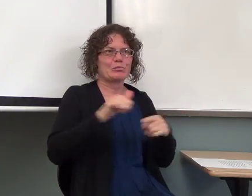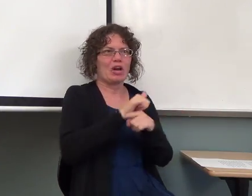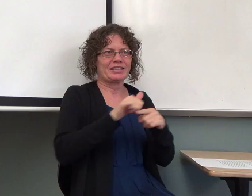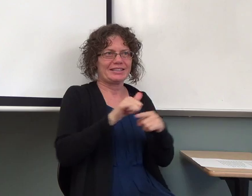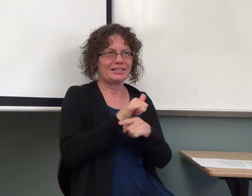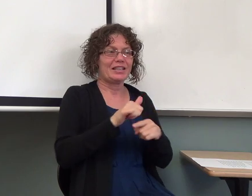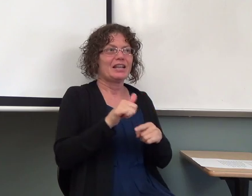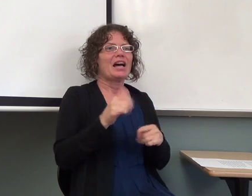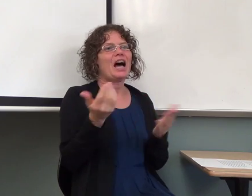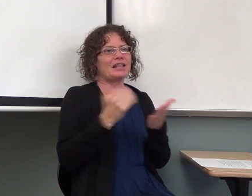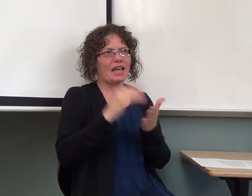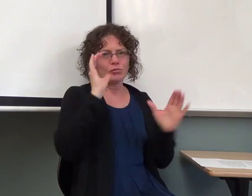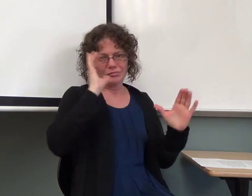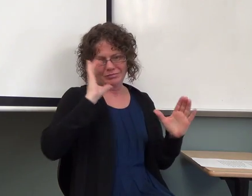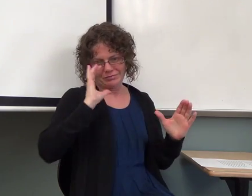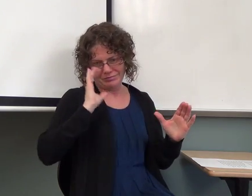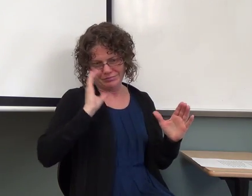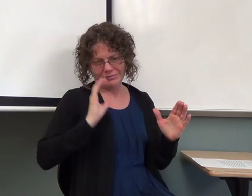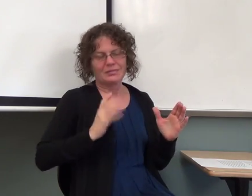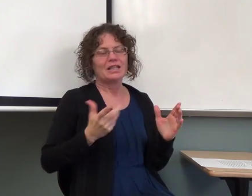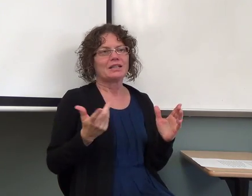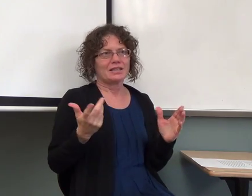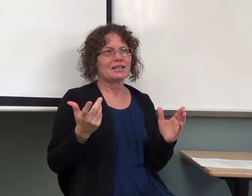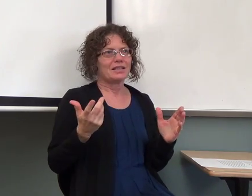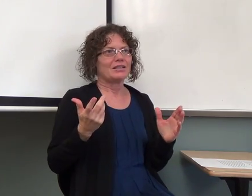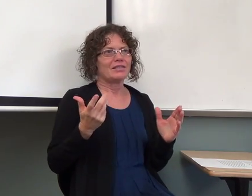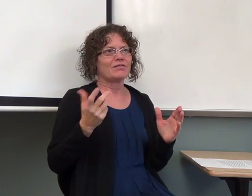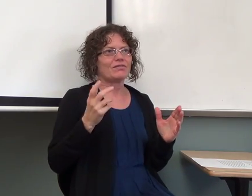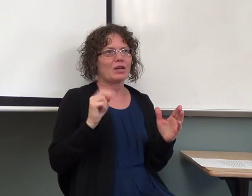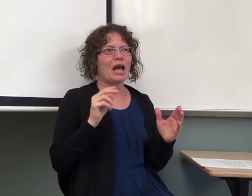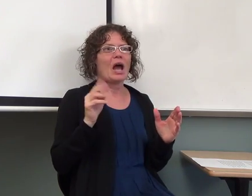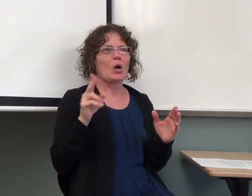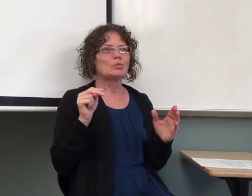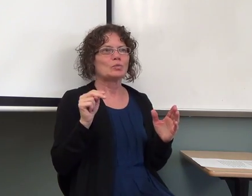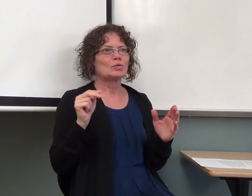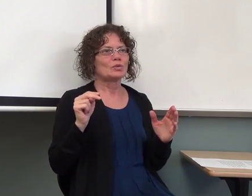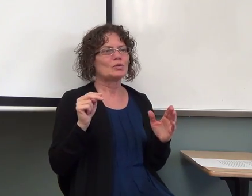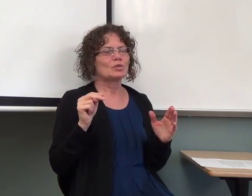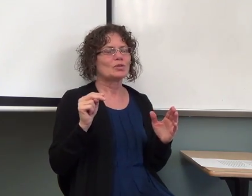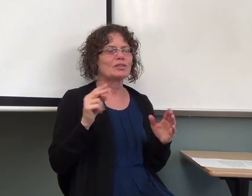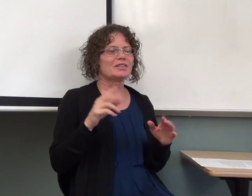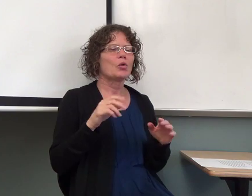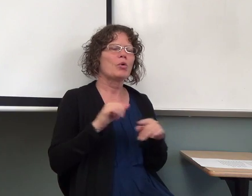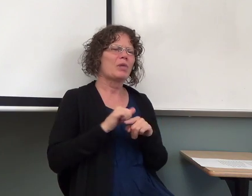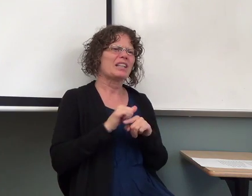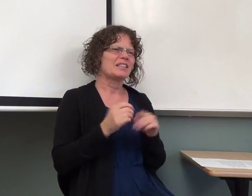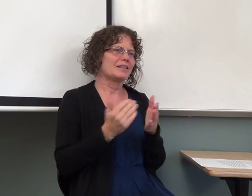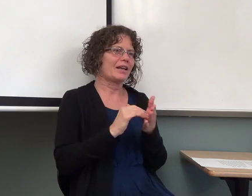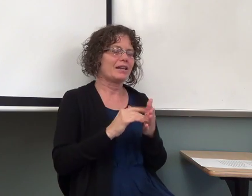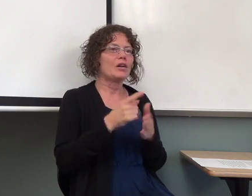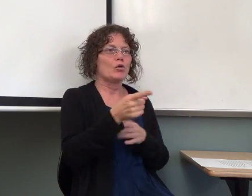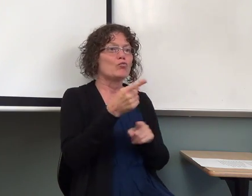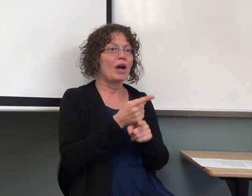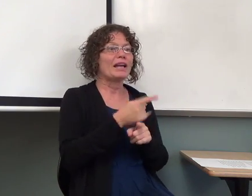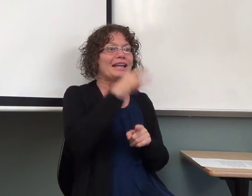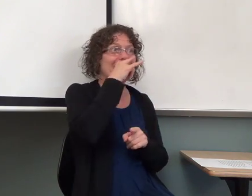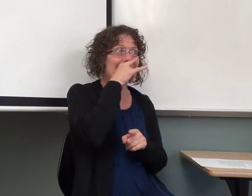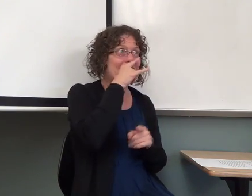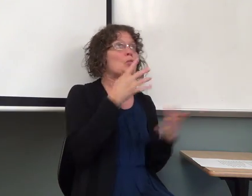for all the nouns, even the ones that are being used for something else. Okay? So you're right. You want to say kids, yes, but what I don't want you to get hung up